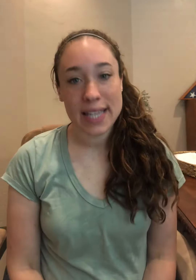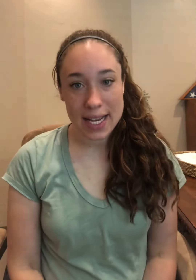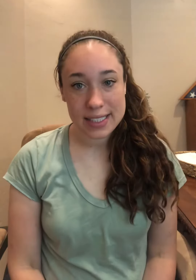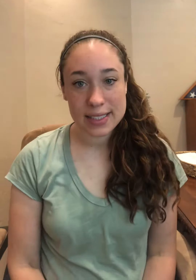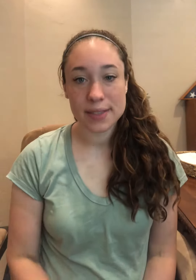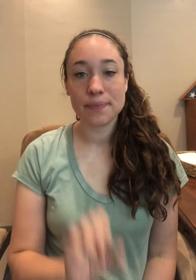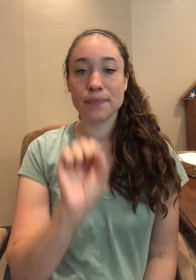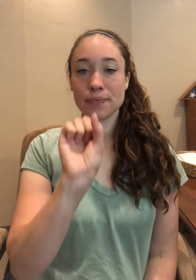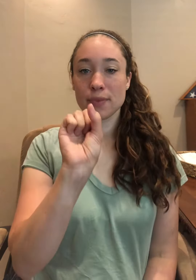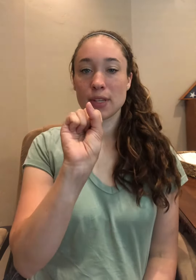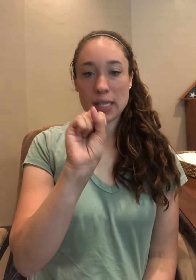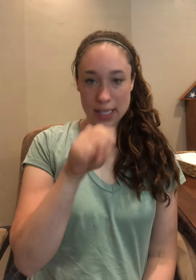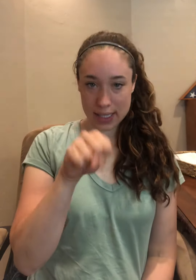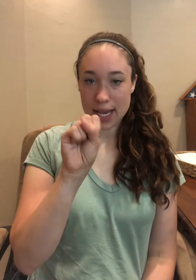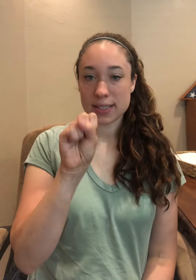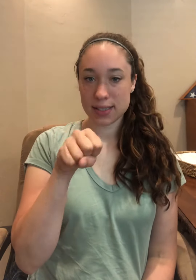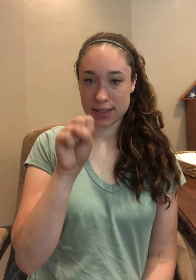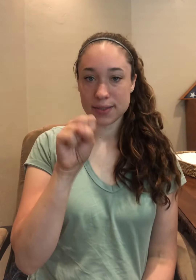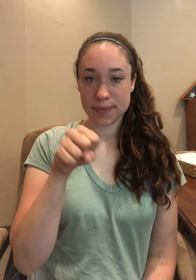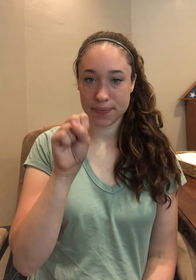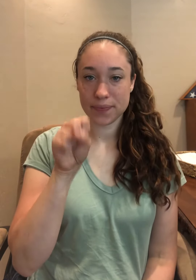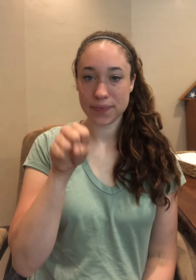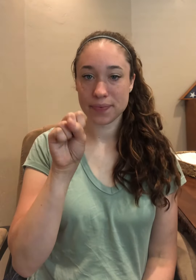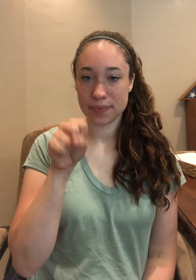Yes. Yes.